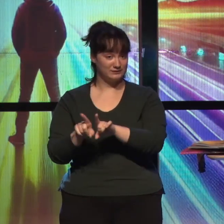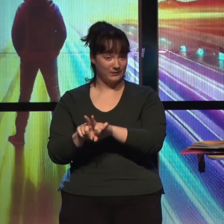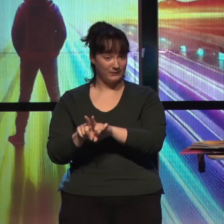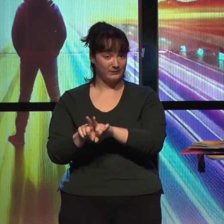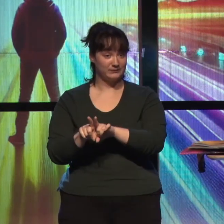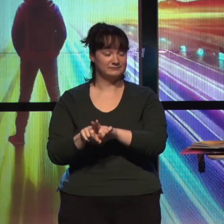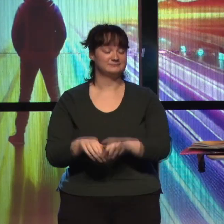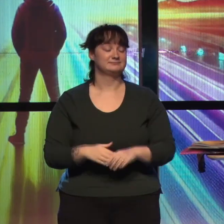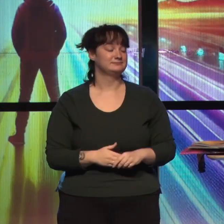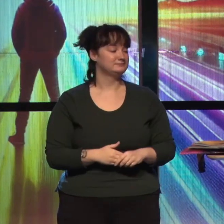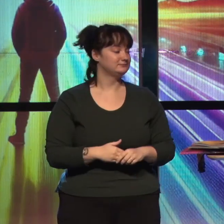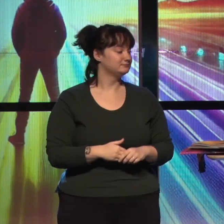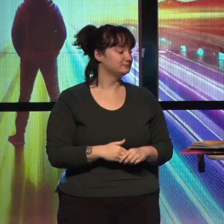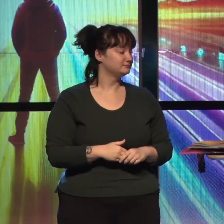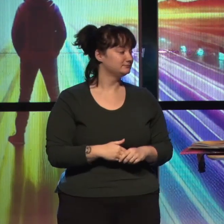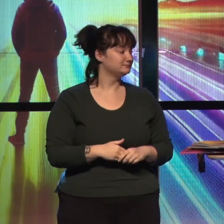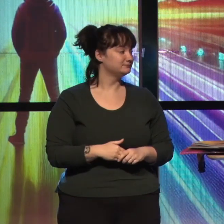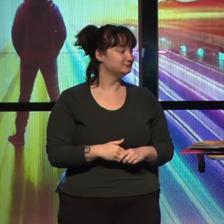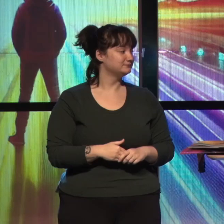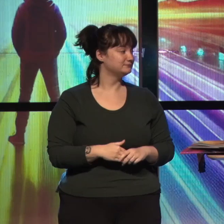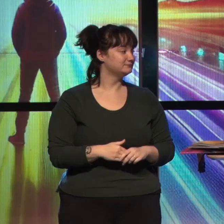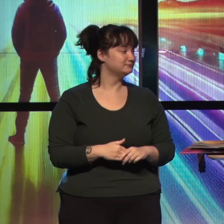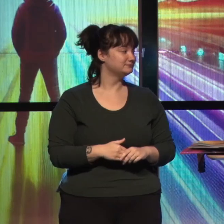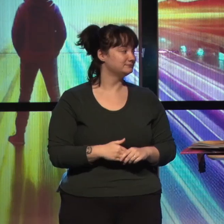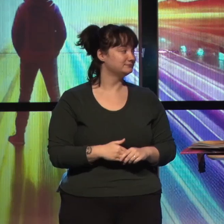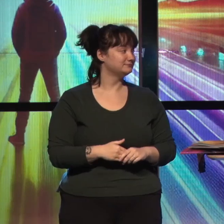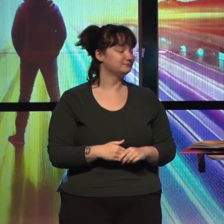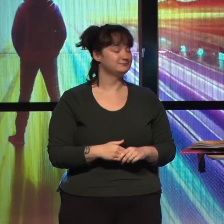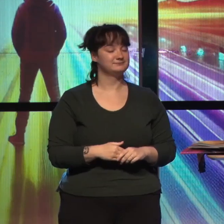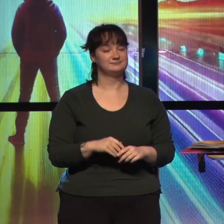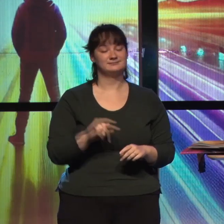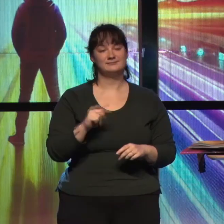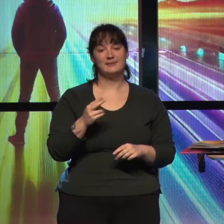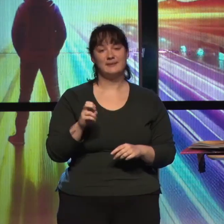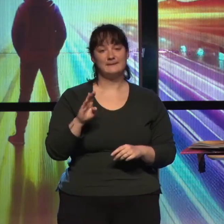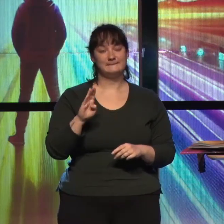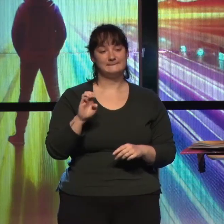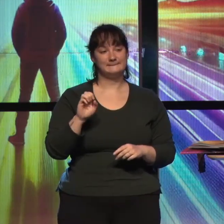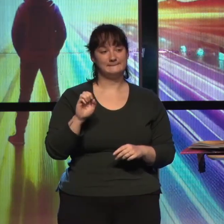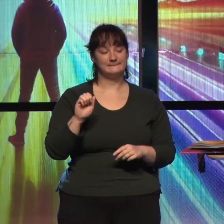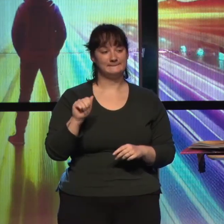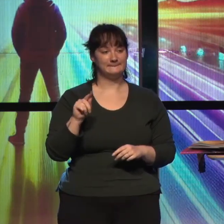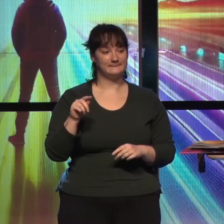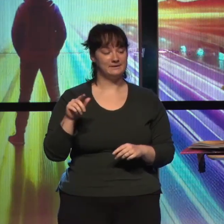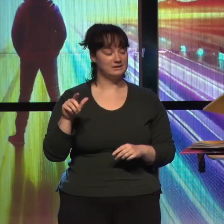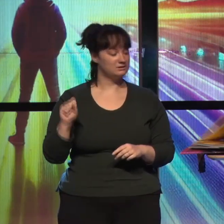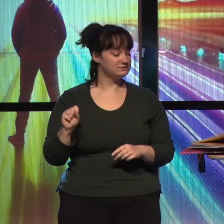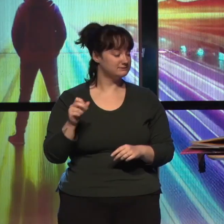that was good. Let's see, what else do we have here? Ooh, the Beatles' Love at Cirque du Soleil. We saw that in